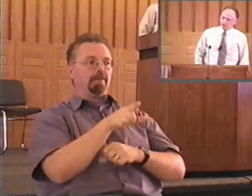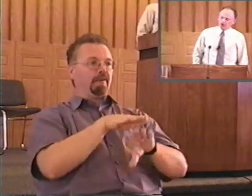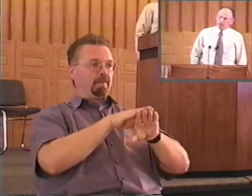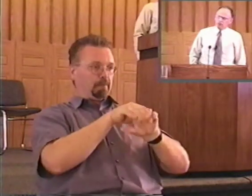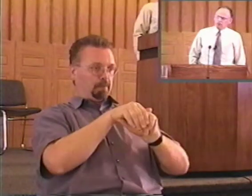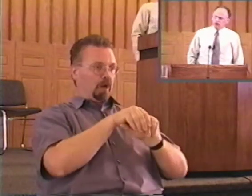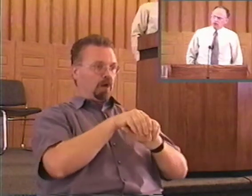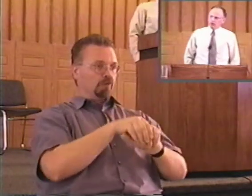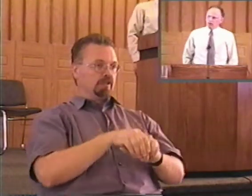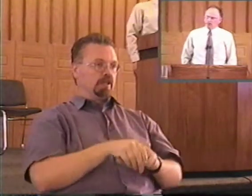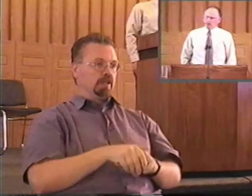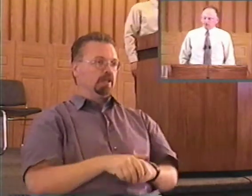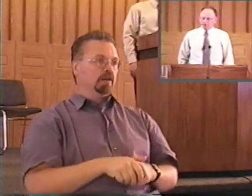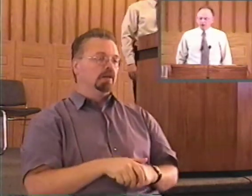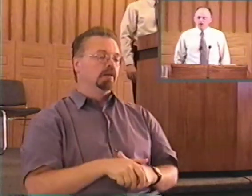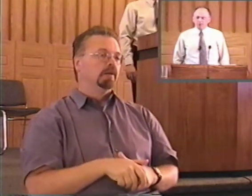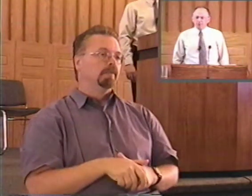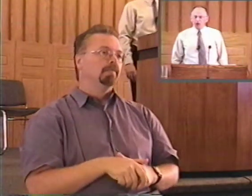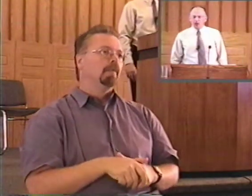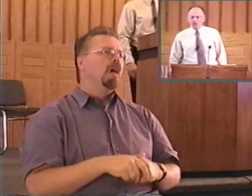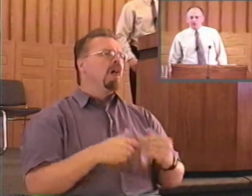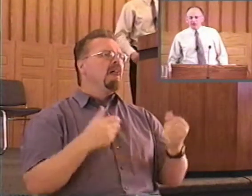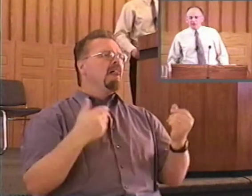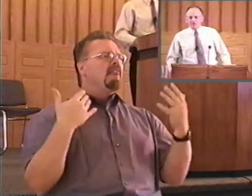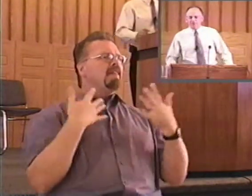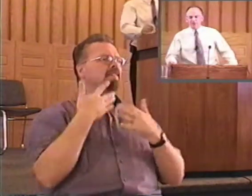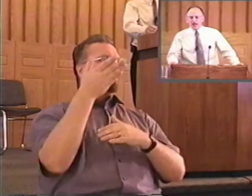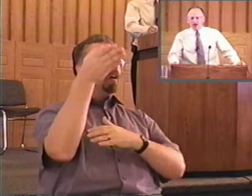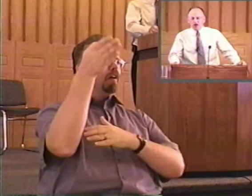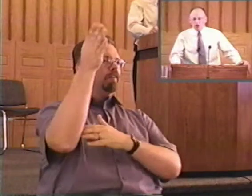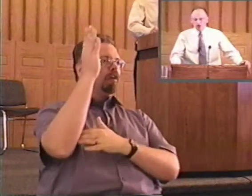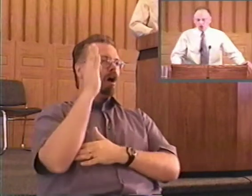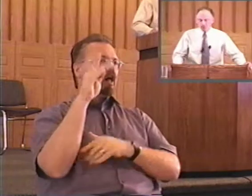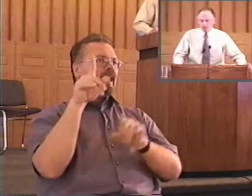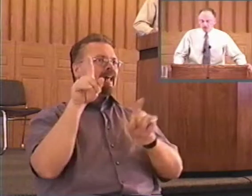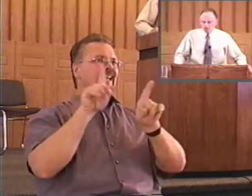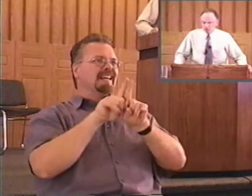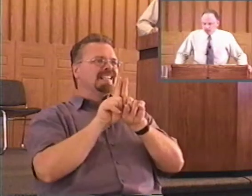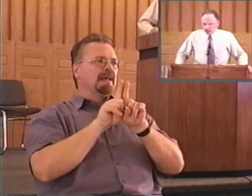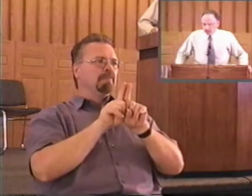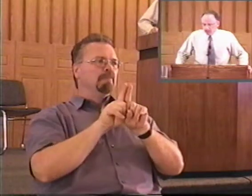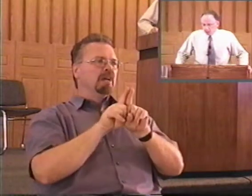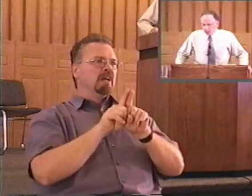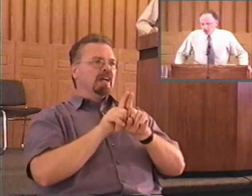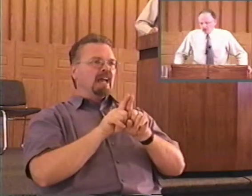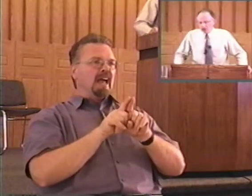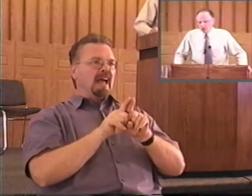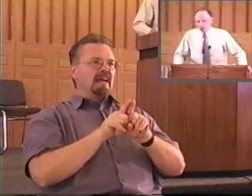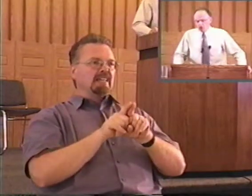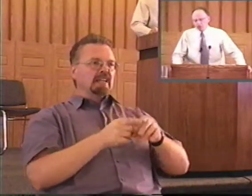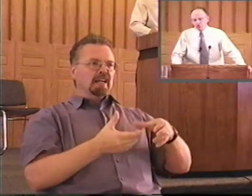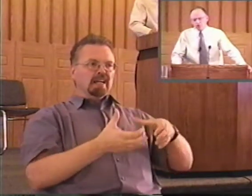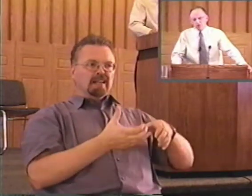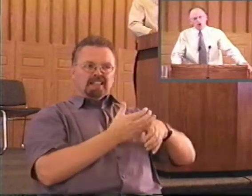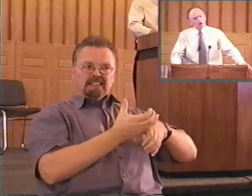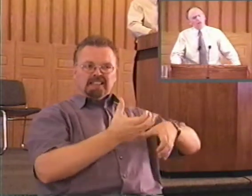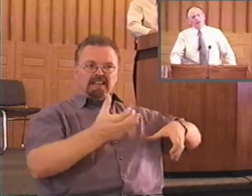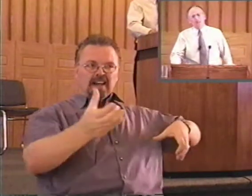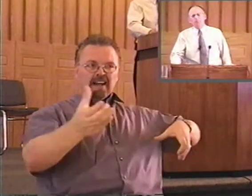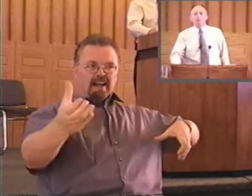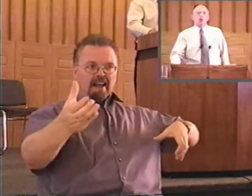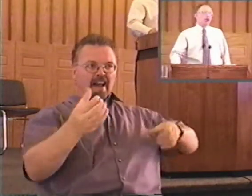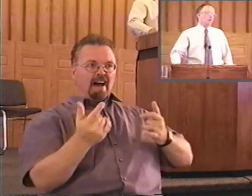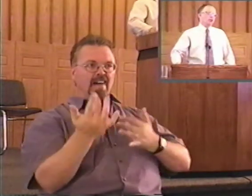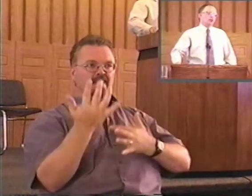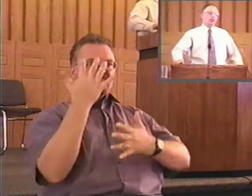hypocrisy. The fear of God is like a fire hose. The pressure washes